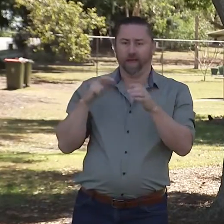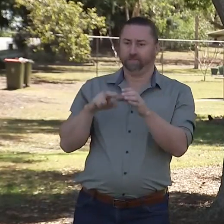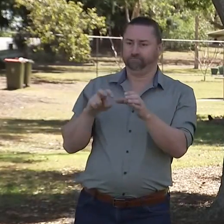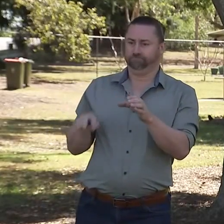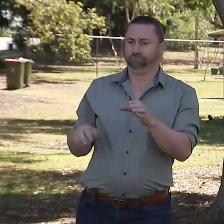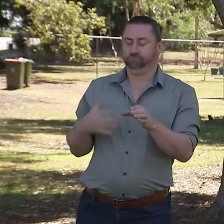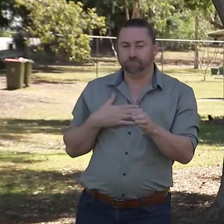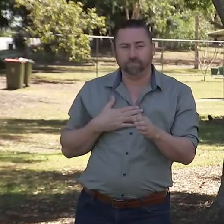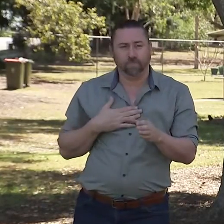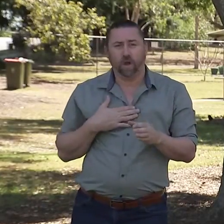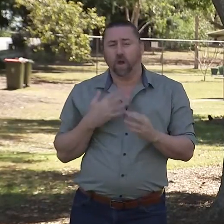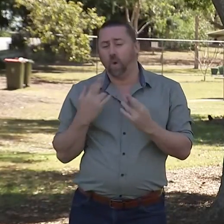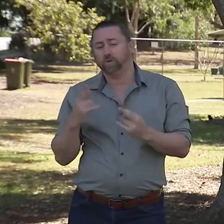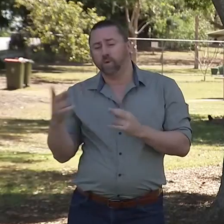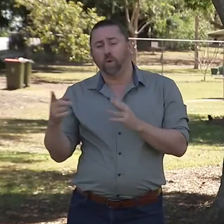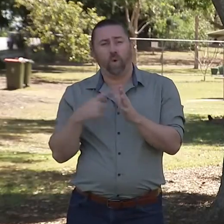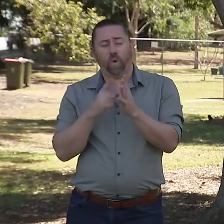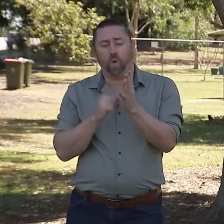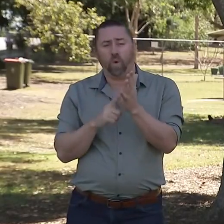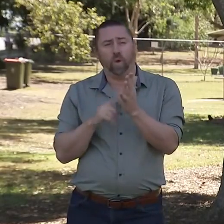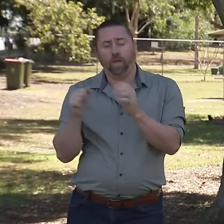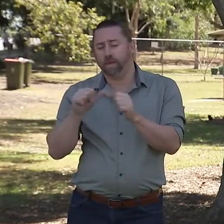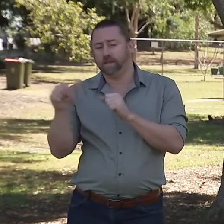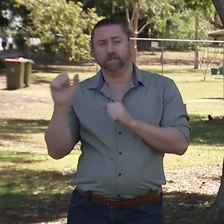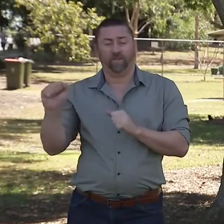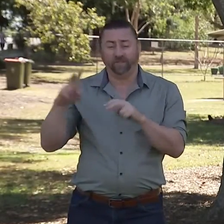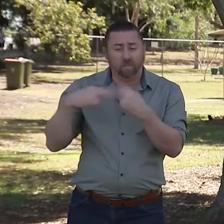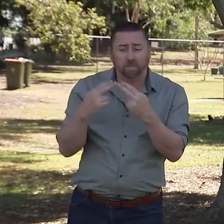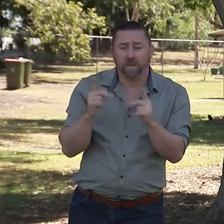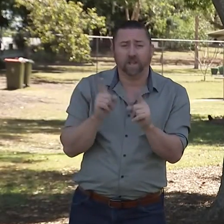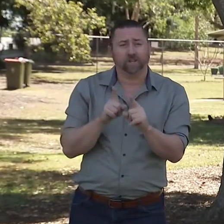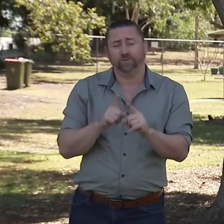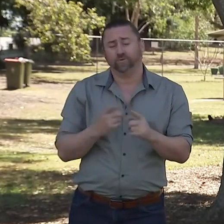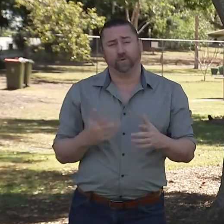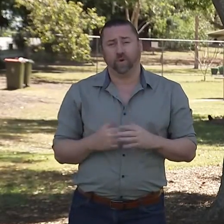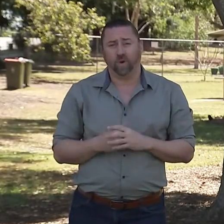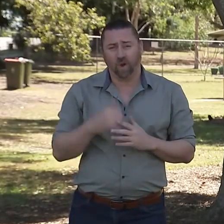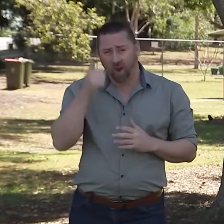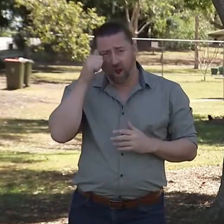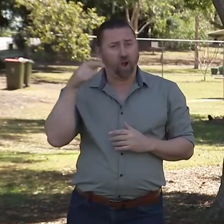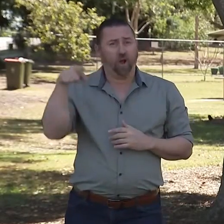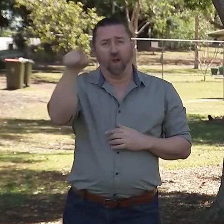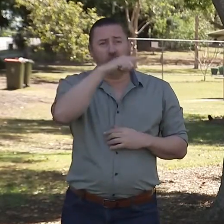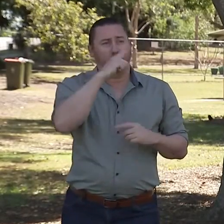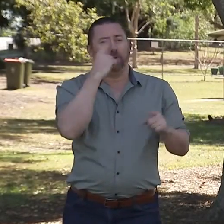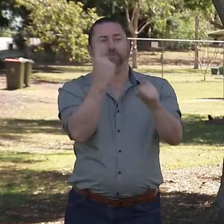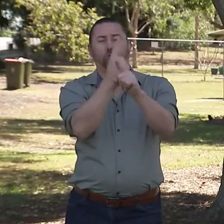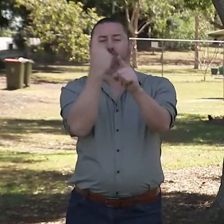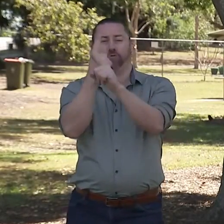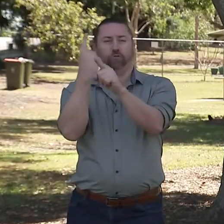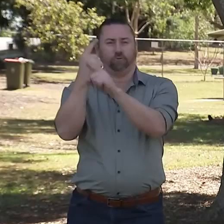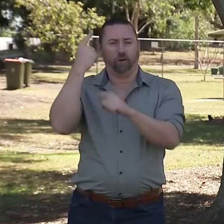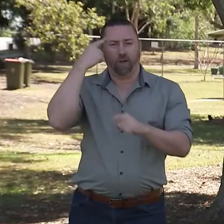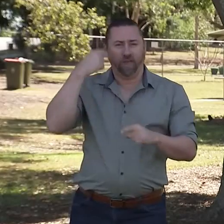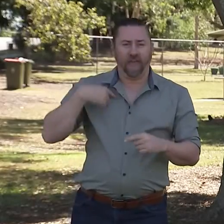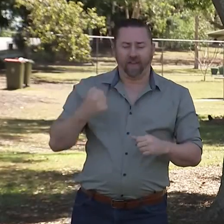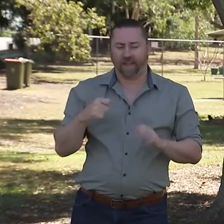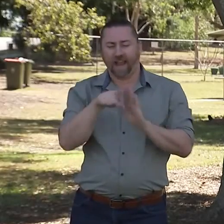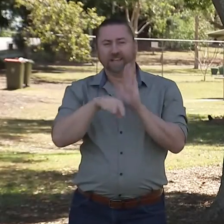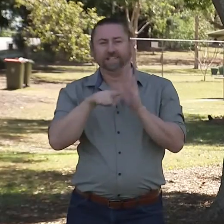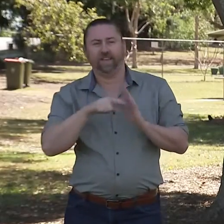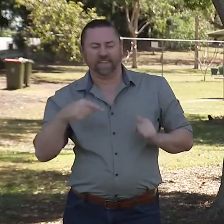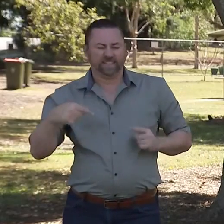her and her family all the very best. And, you know, contrary to public commentary, I always